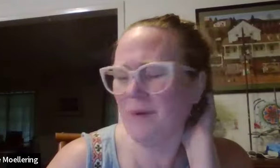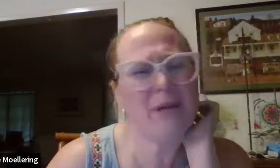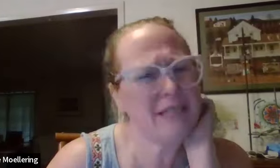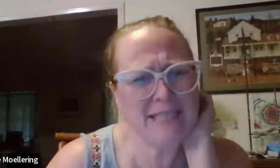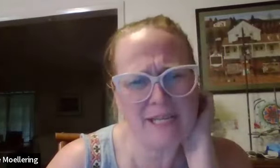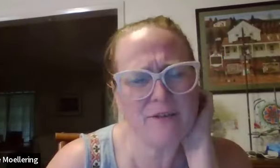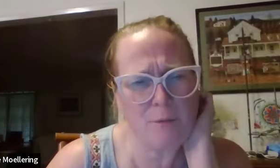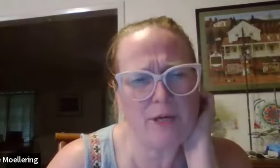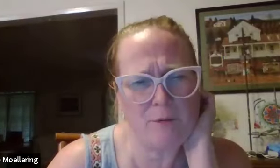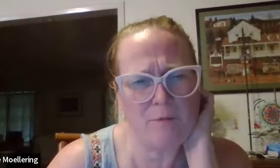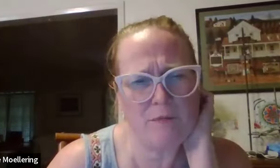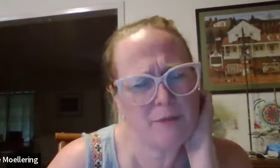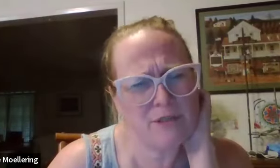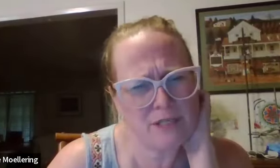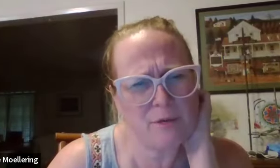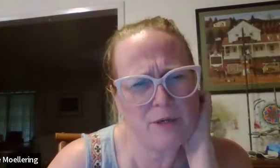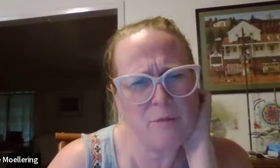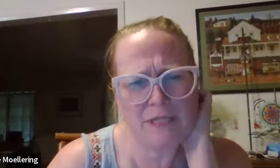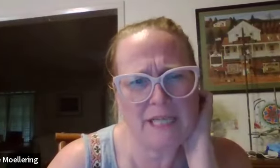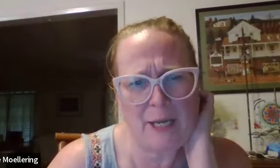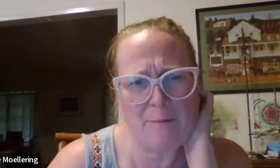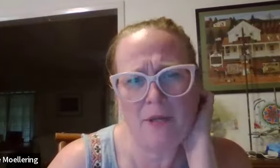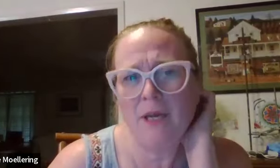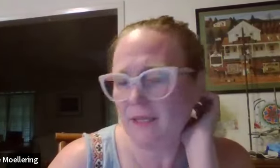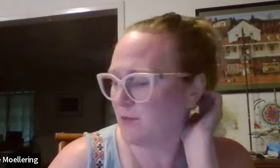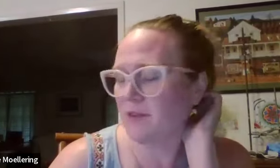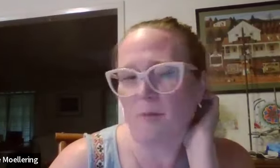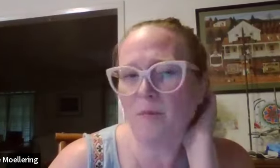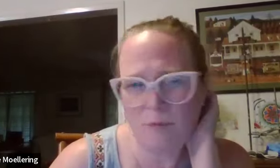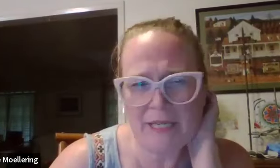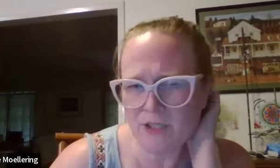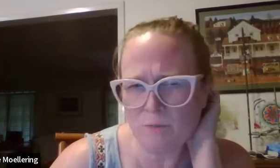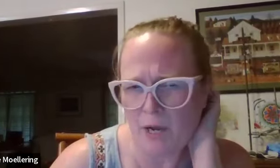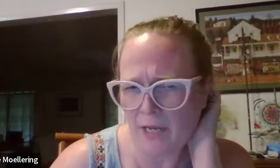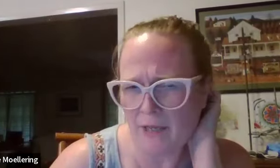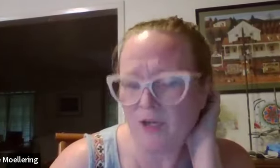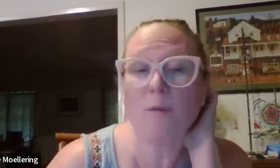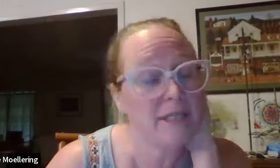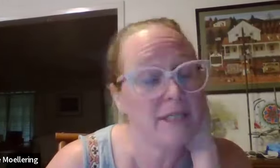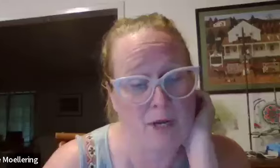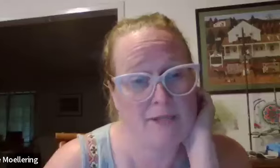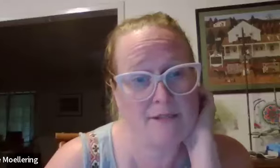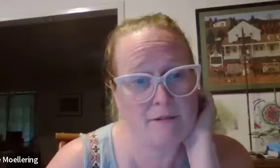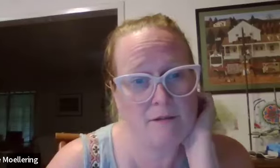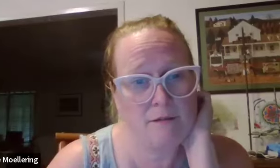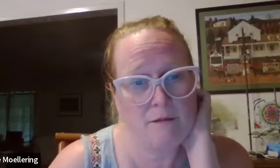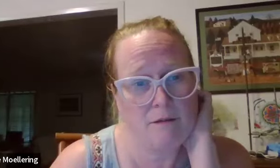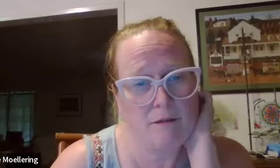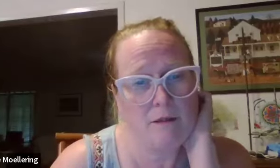we did days of the week did we do days of the week when we had a time? That's what I thought, but we didn't do month. No, we did do months.